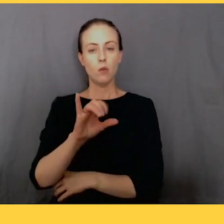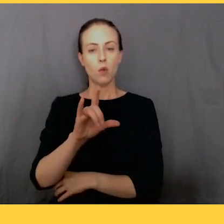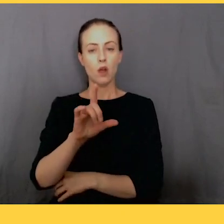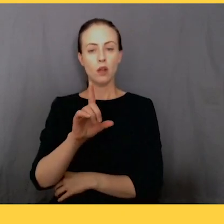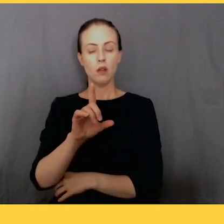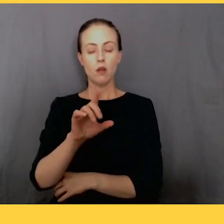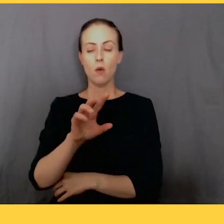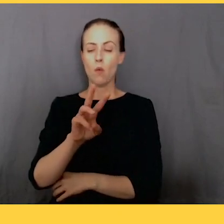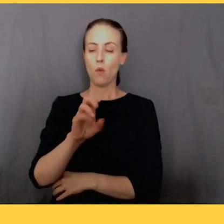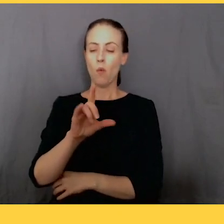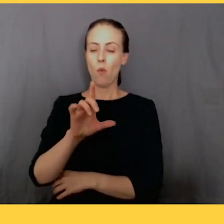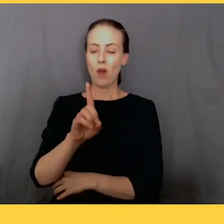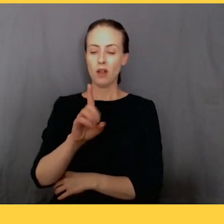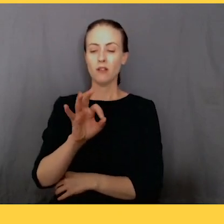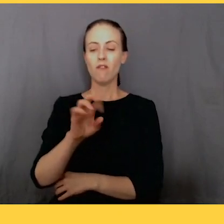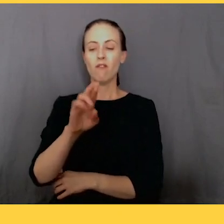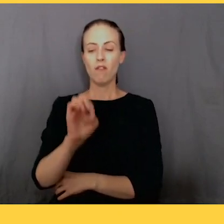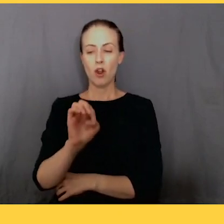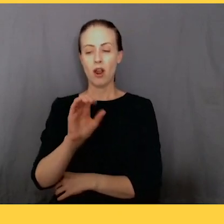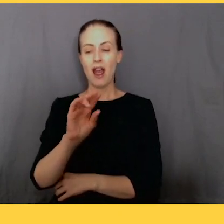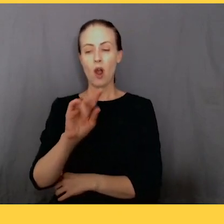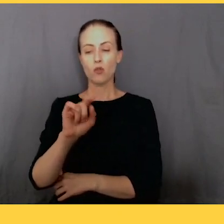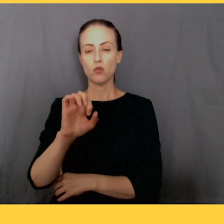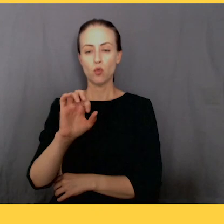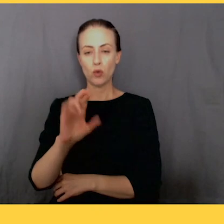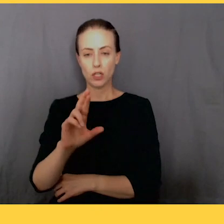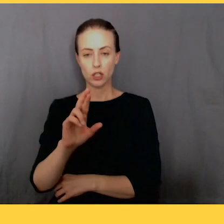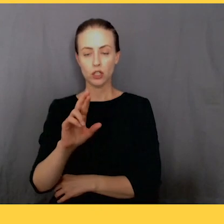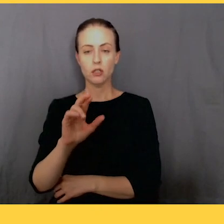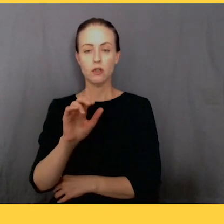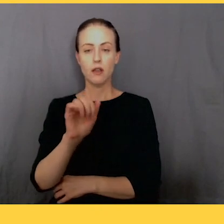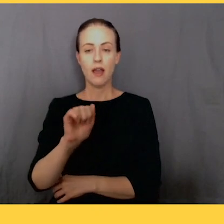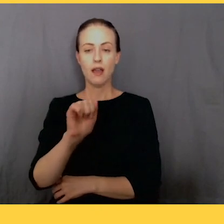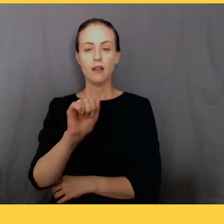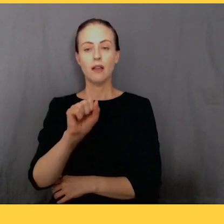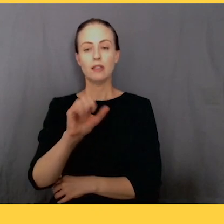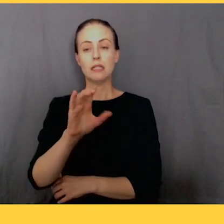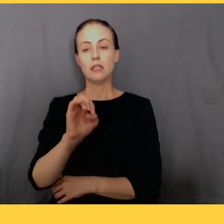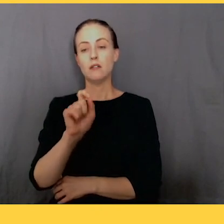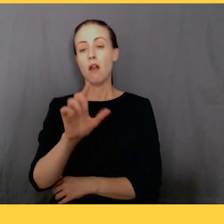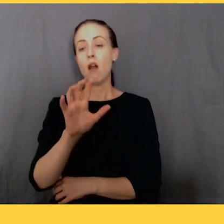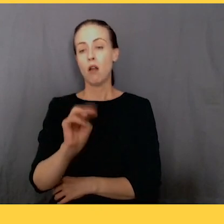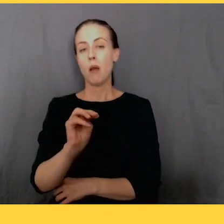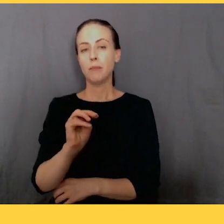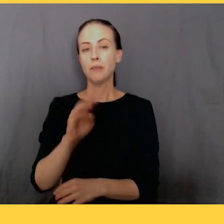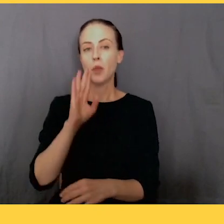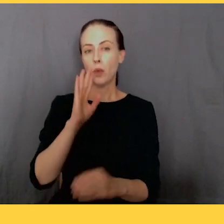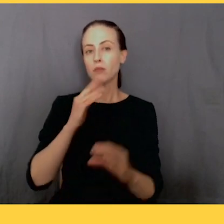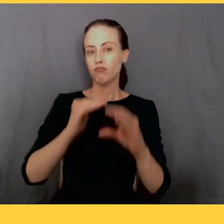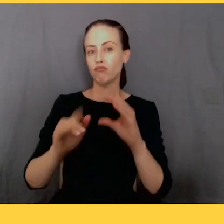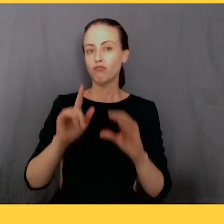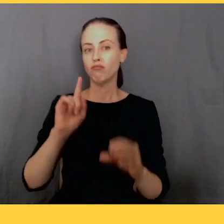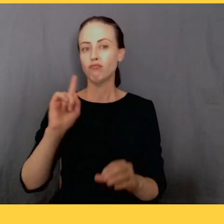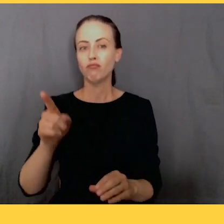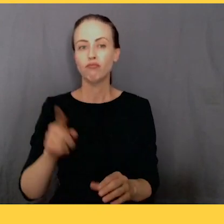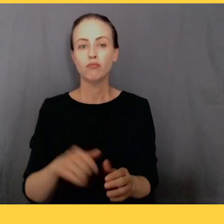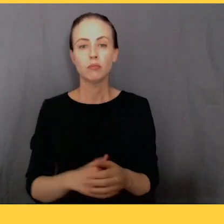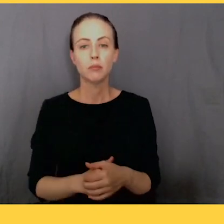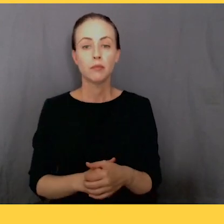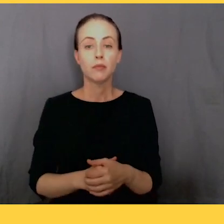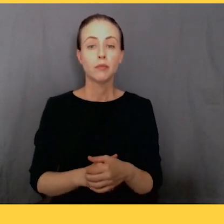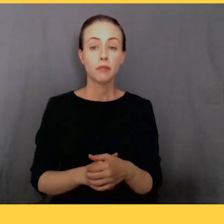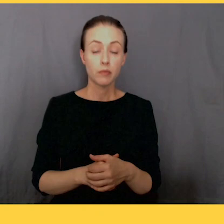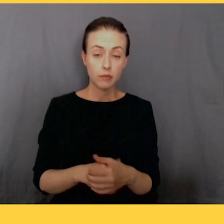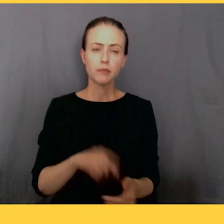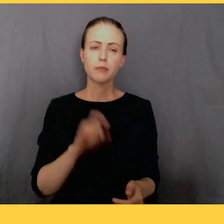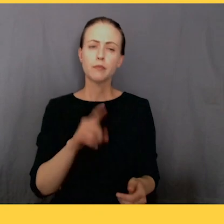wildfireoutreach@sce.com, and we'll be sure to get you a response back. But we have a few more questions tonight. Question, are you going to share